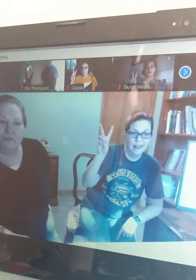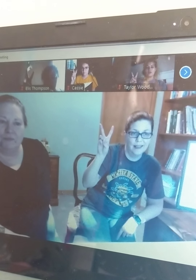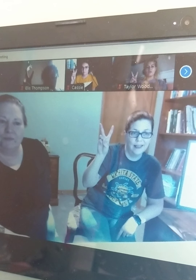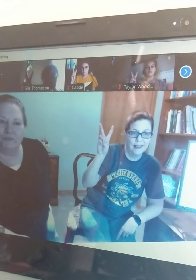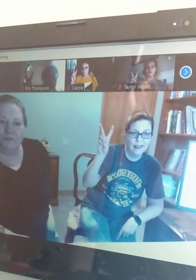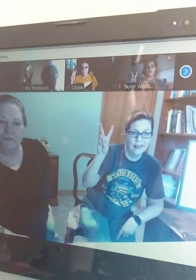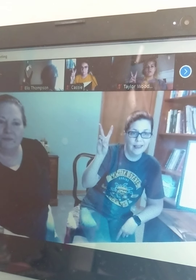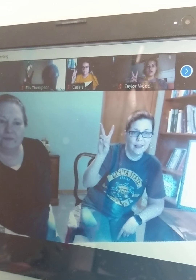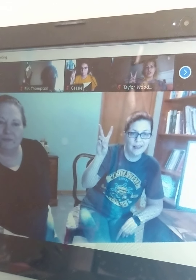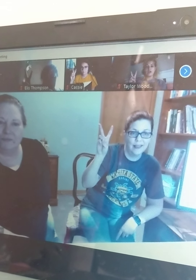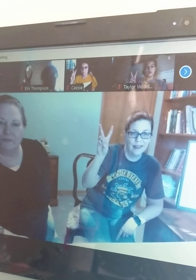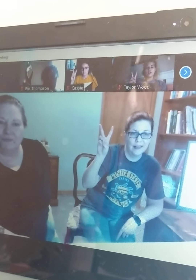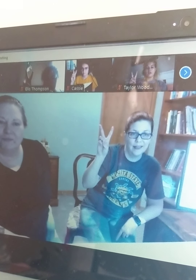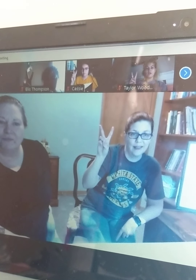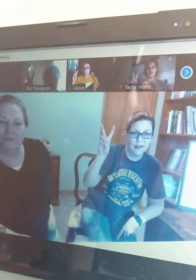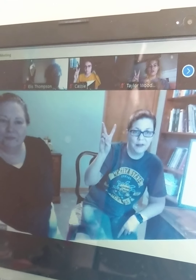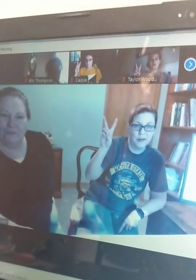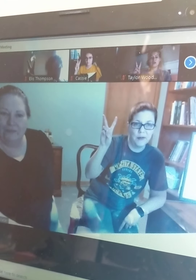B,